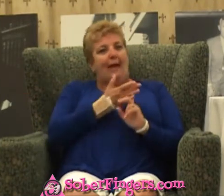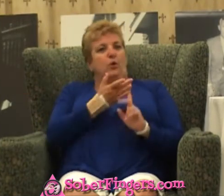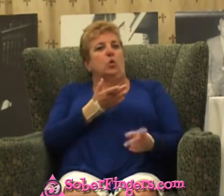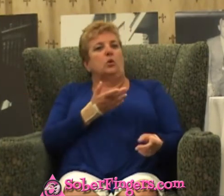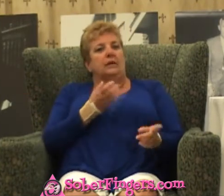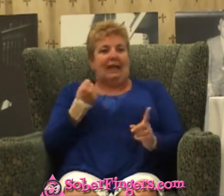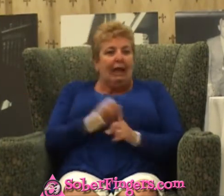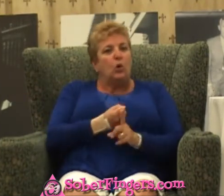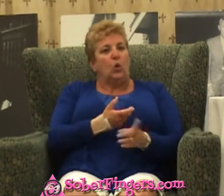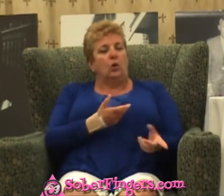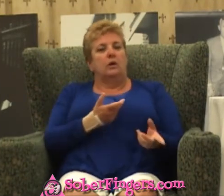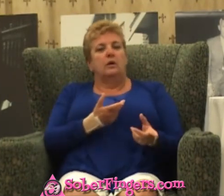showed me how.